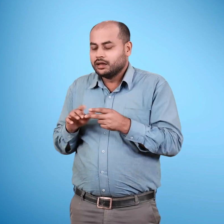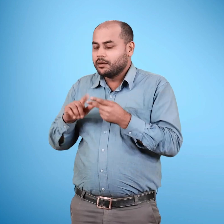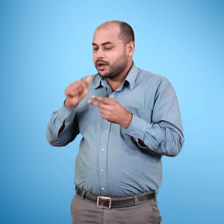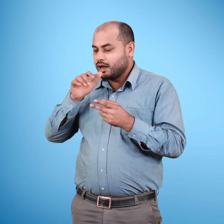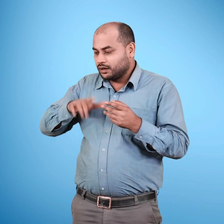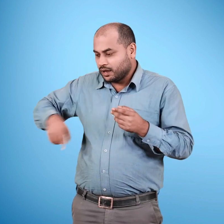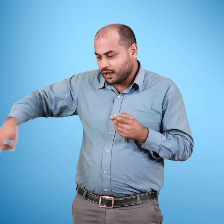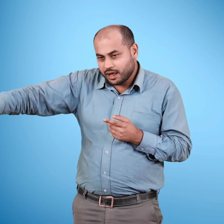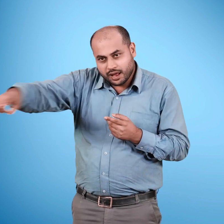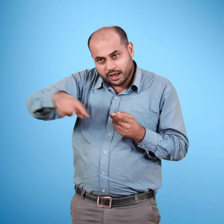ponds,